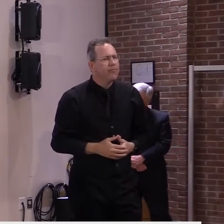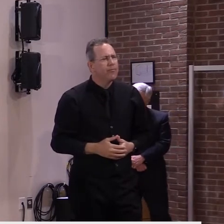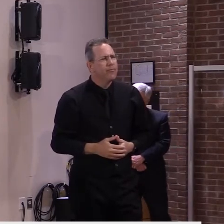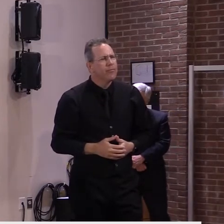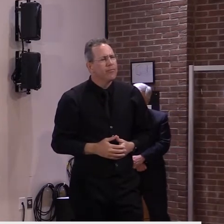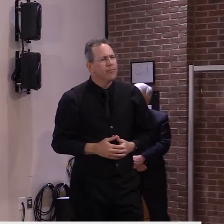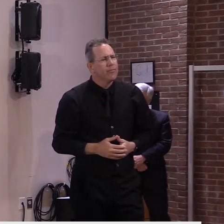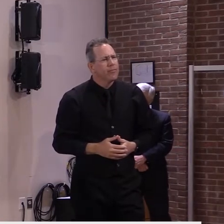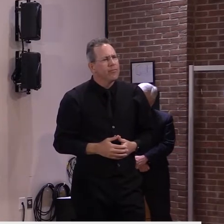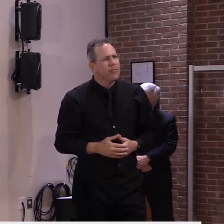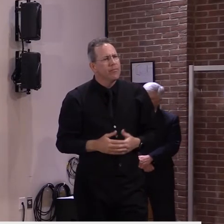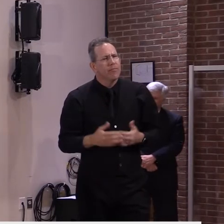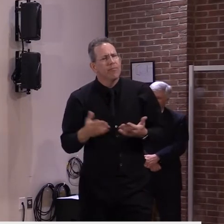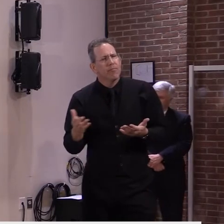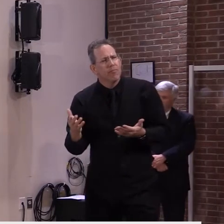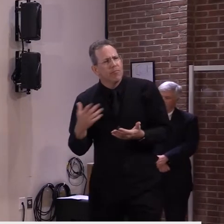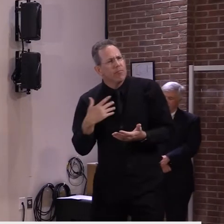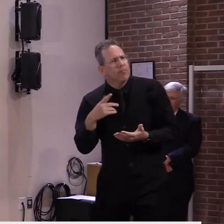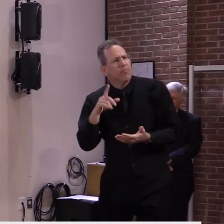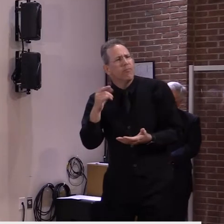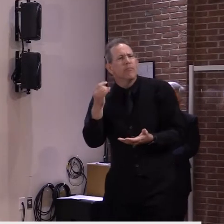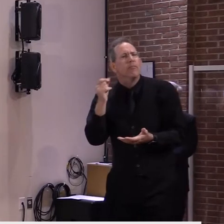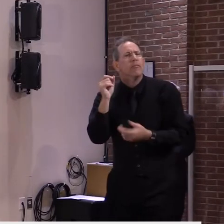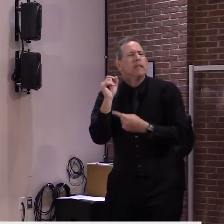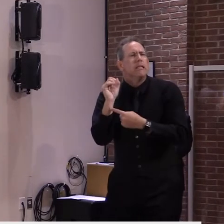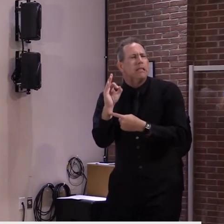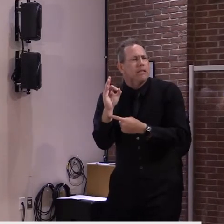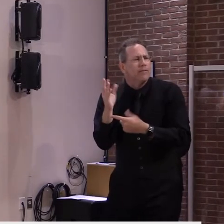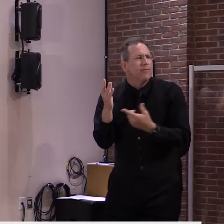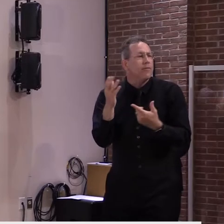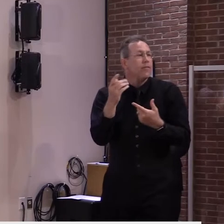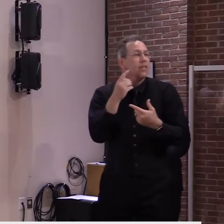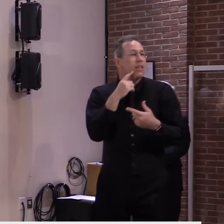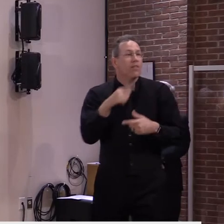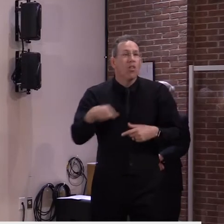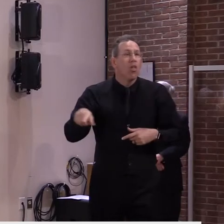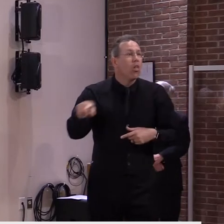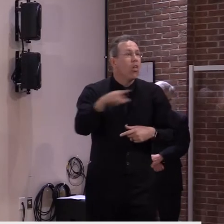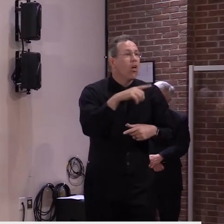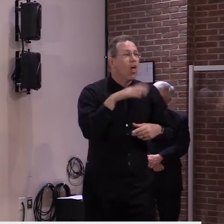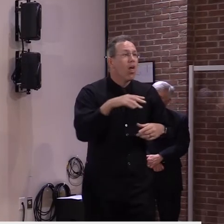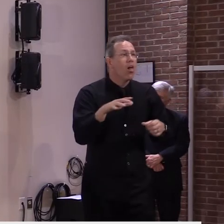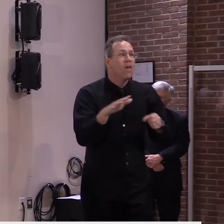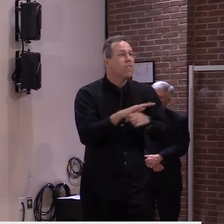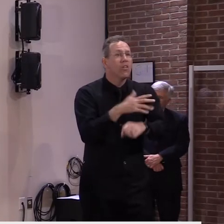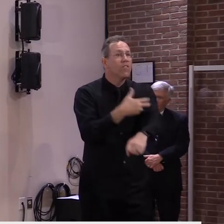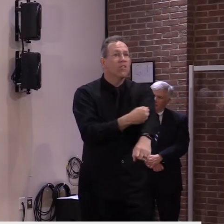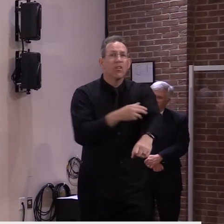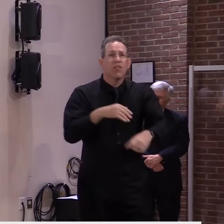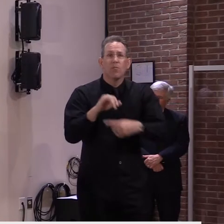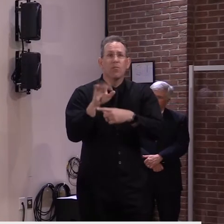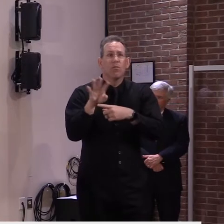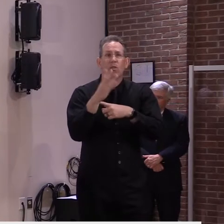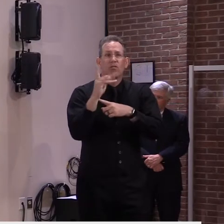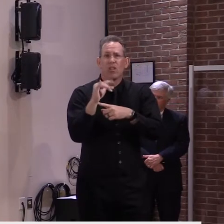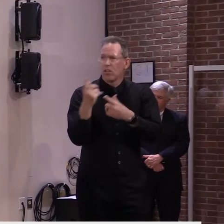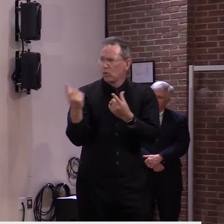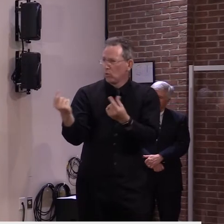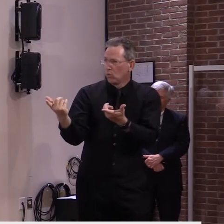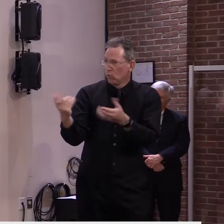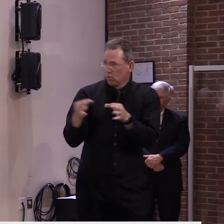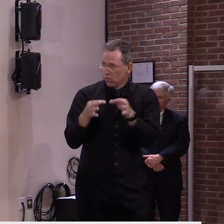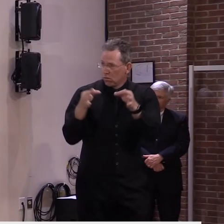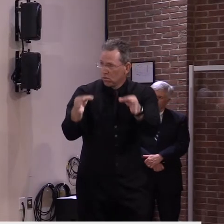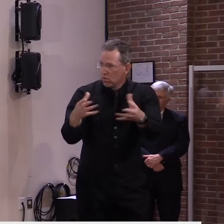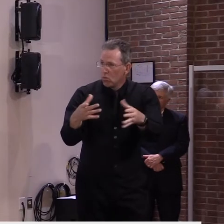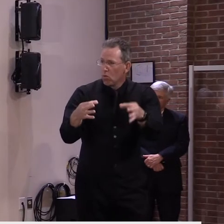if they're not going to be fully vaccinated by July 4th anyway? Yeah, you know, in my opening remarks, I talked